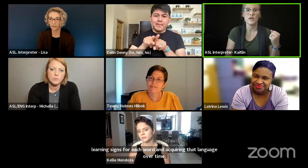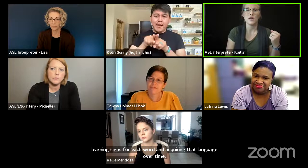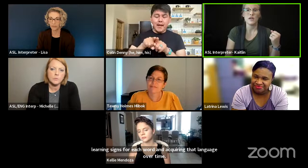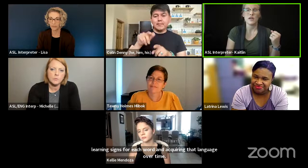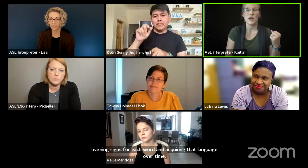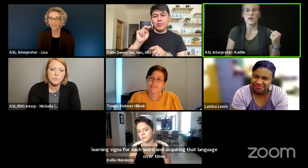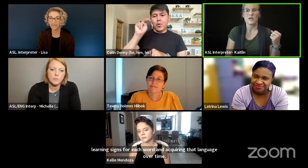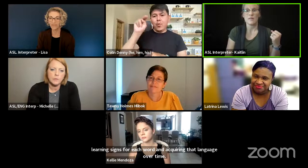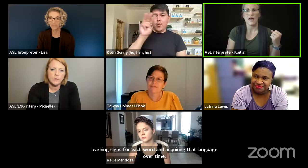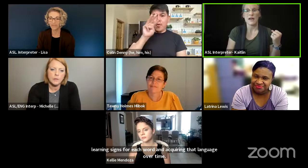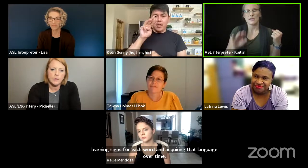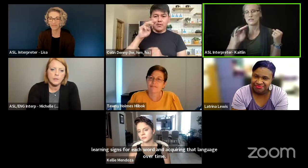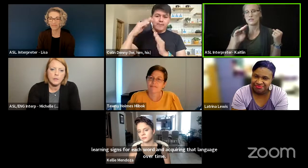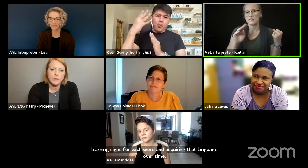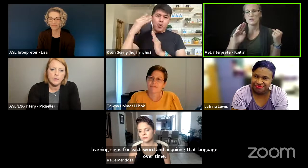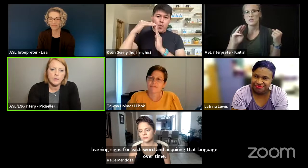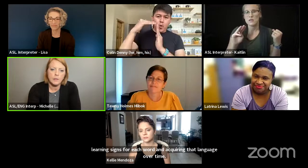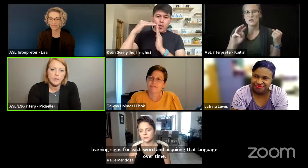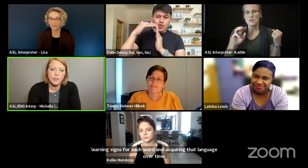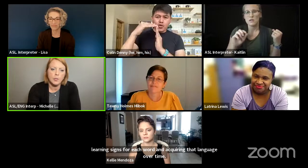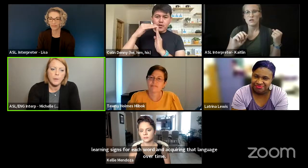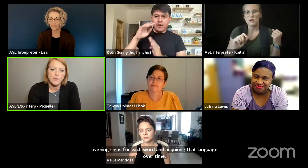tutor at